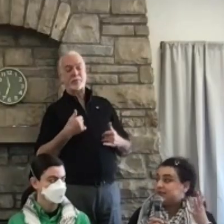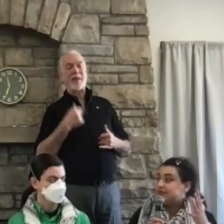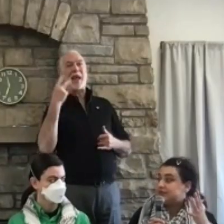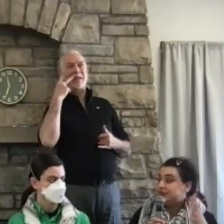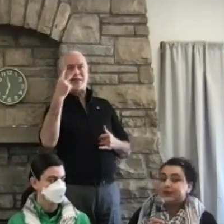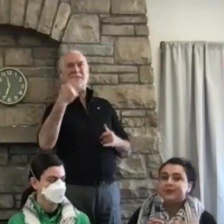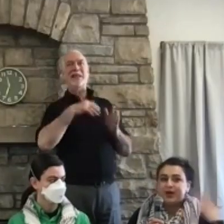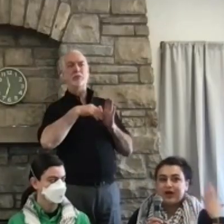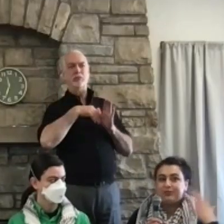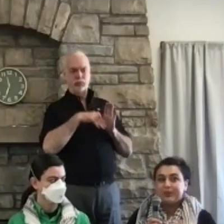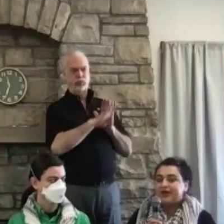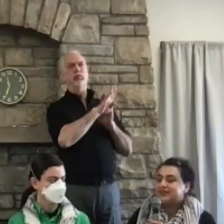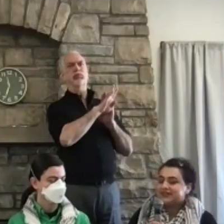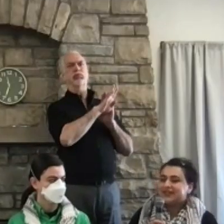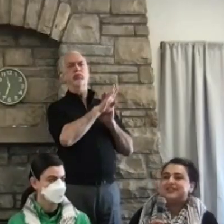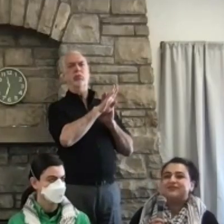uptick in,